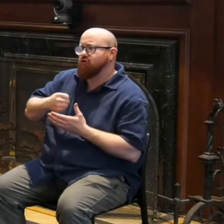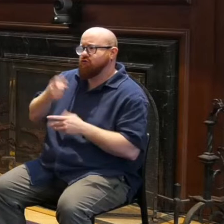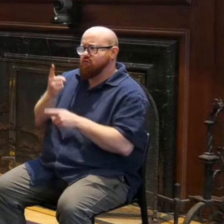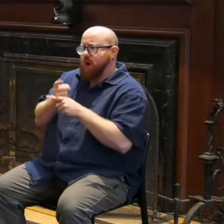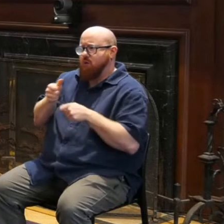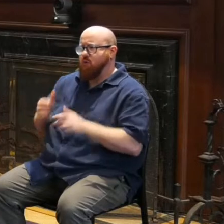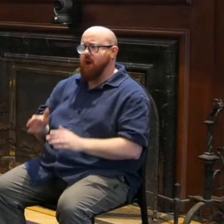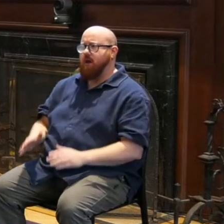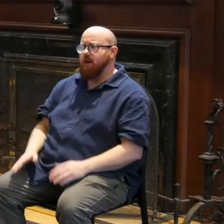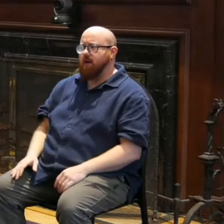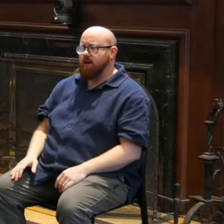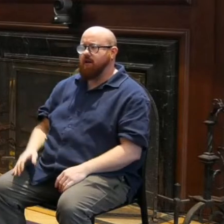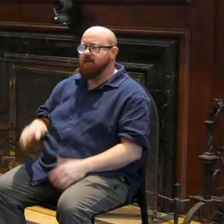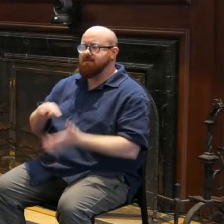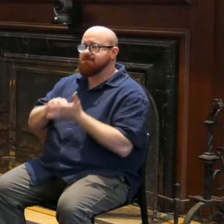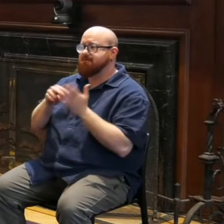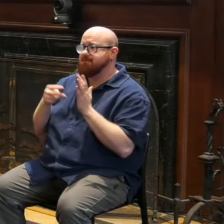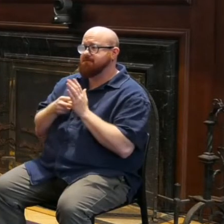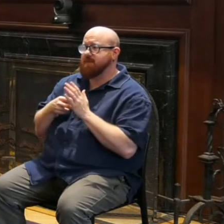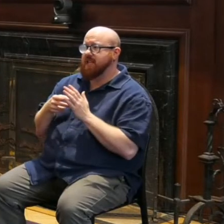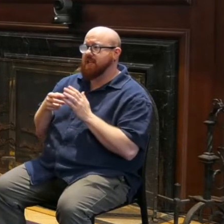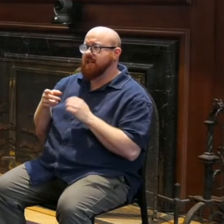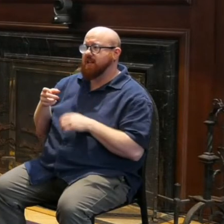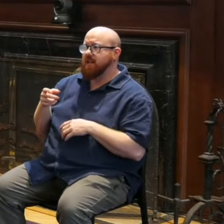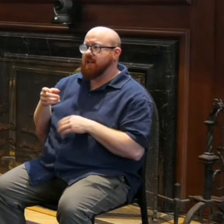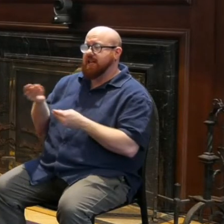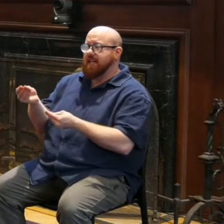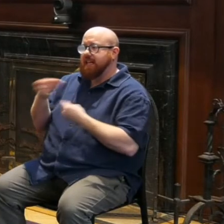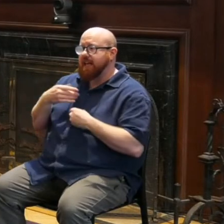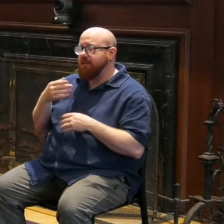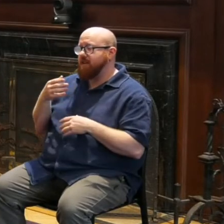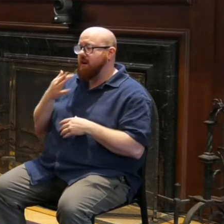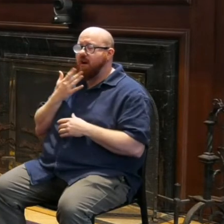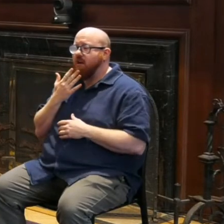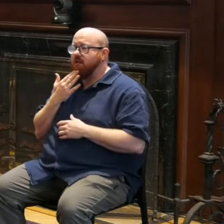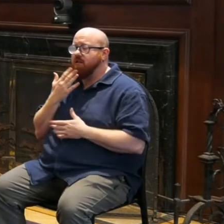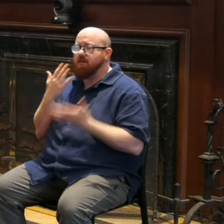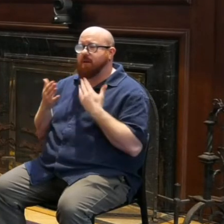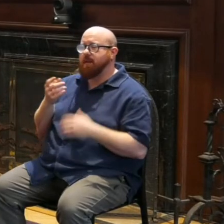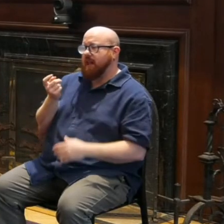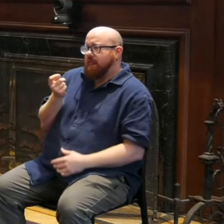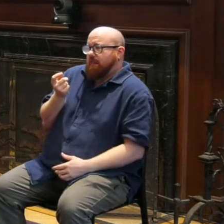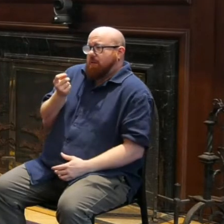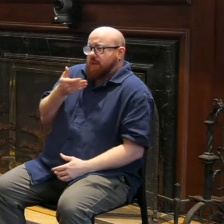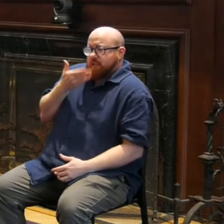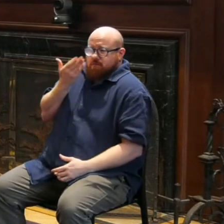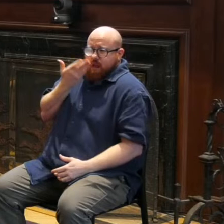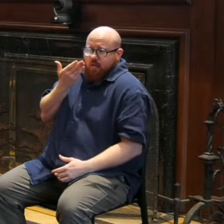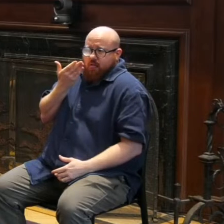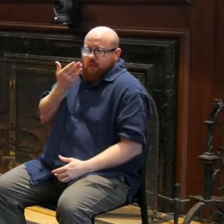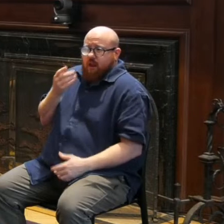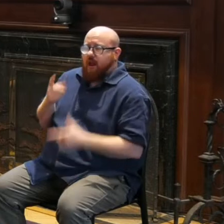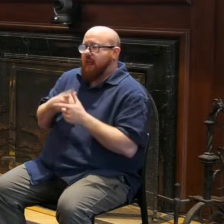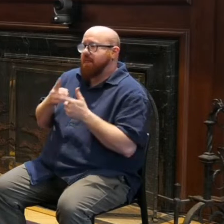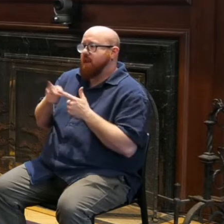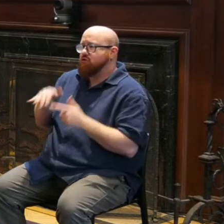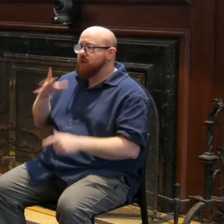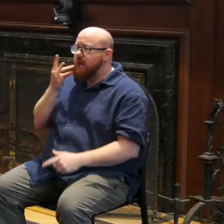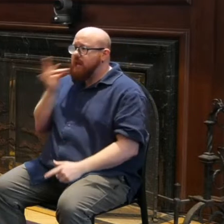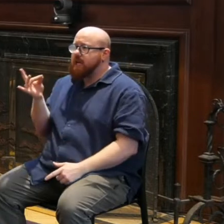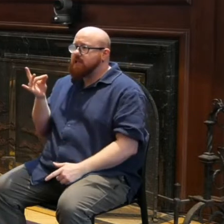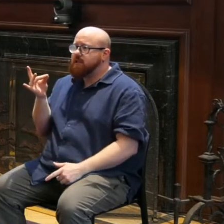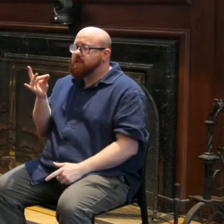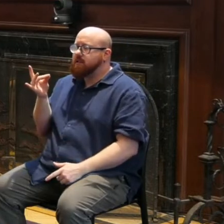way, it would give you its color, maybe a trail of its scent, and when you went to meet it,